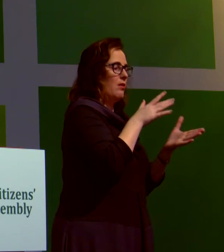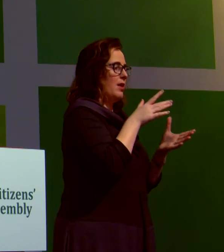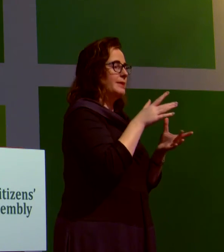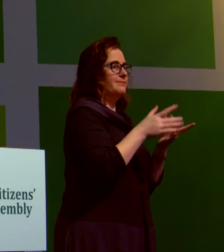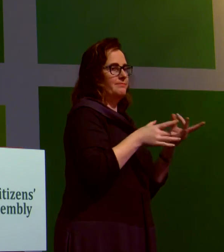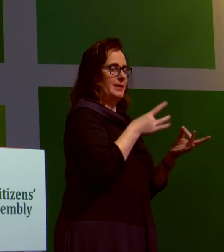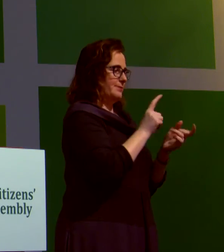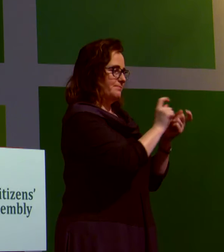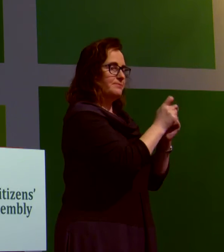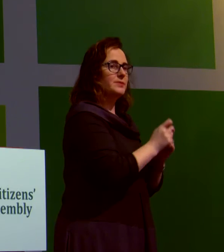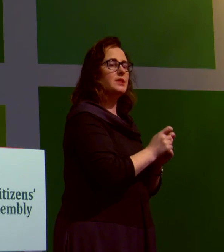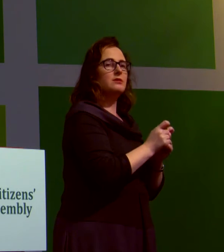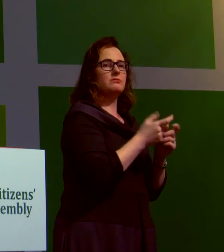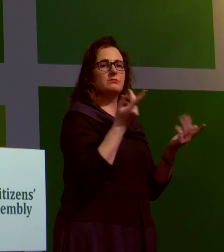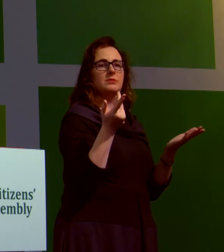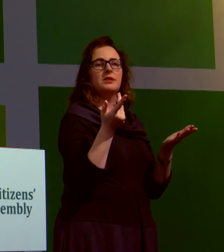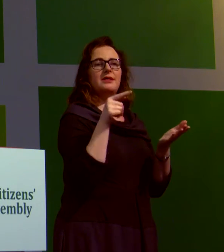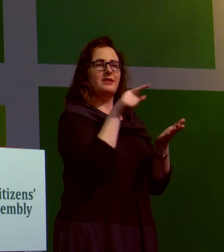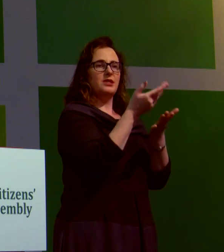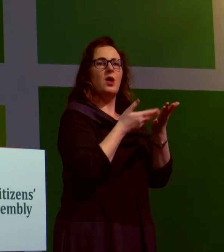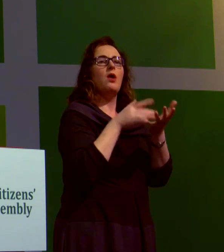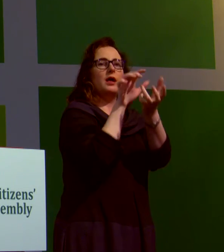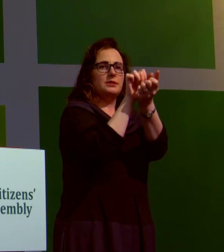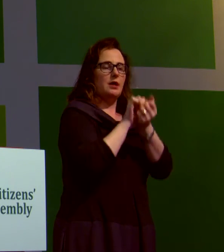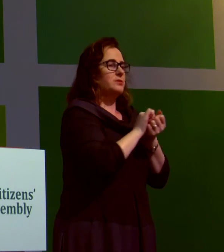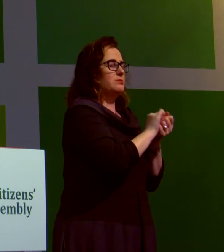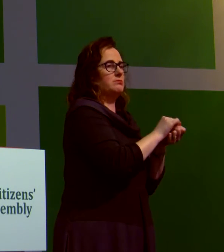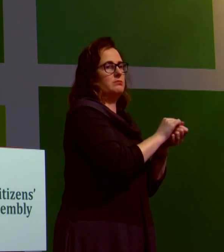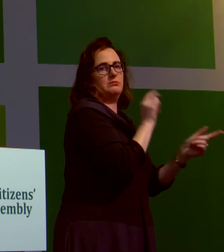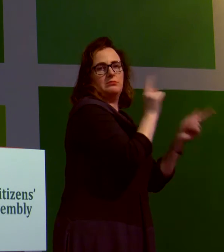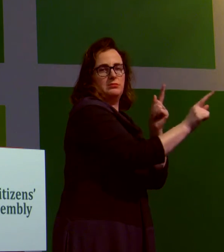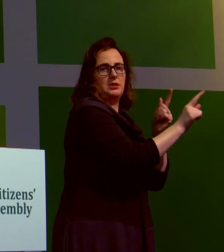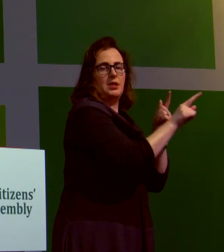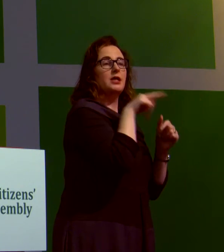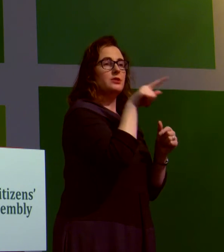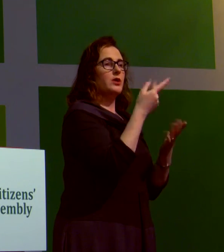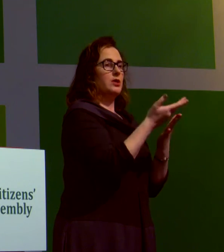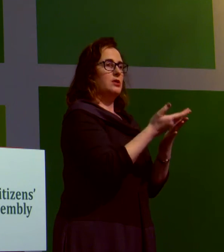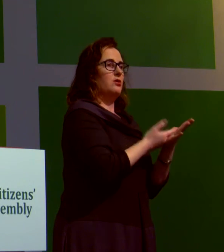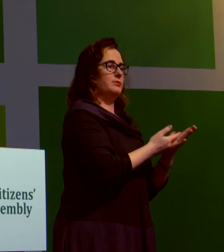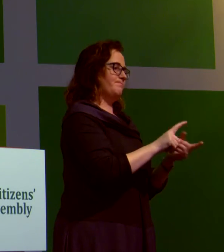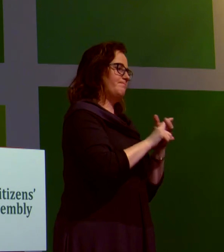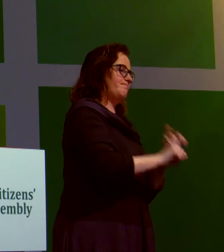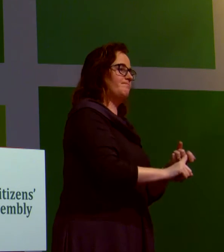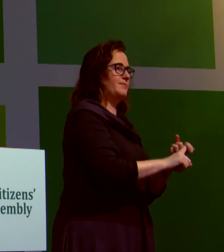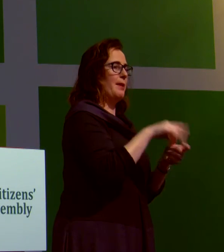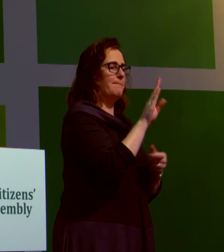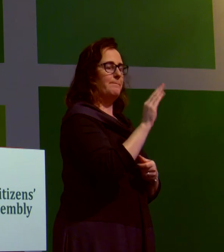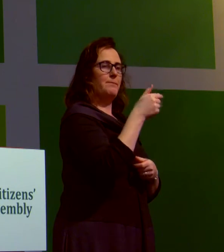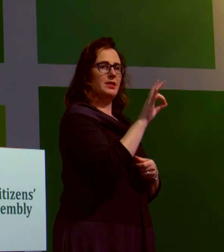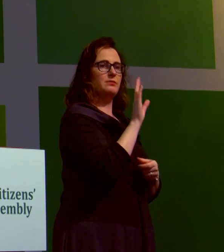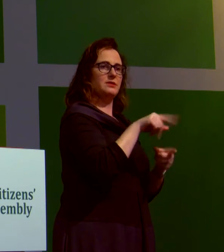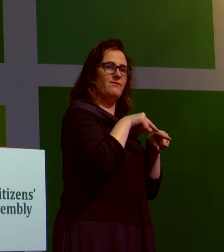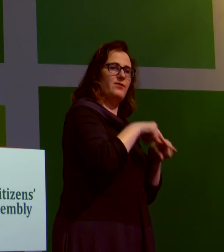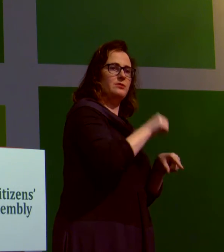they did. They adopted legislation on this particular issue. So these decisions are binding on Ireland. So we have to look to what